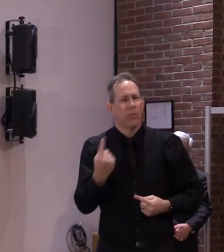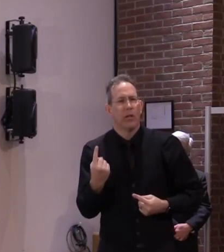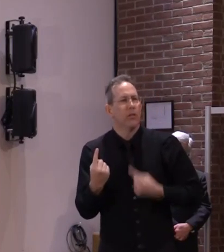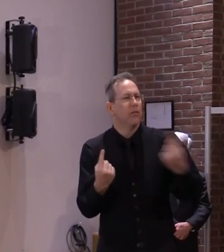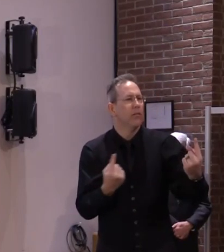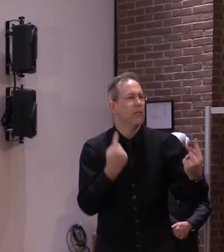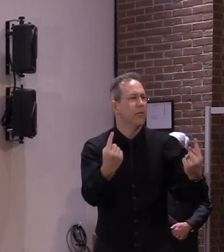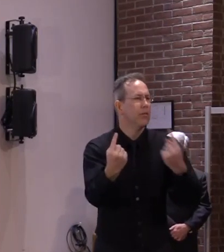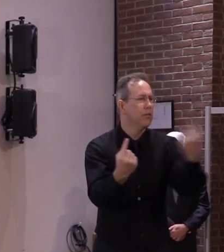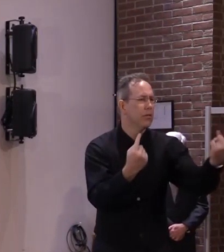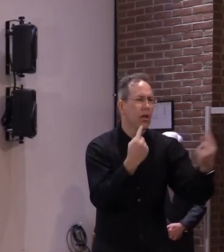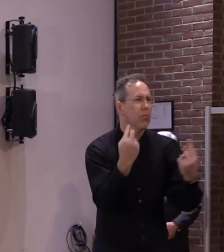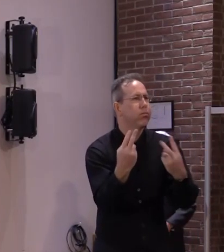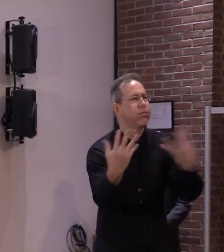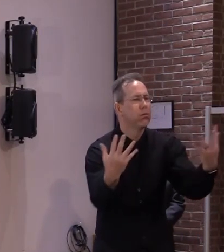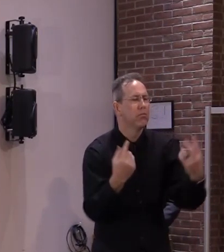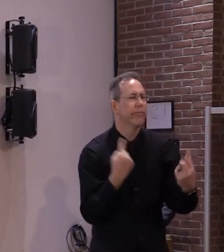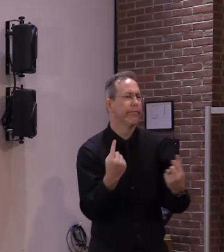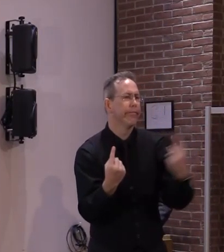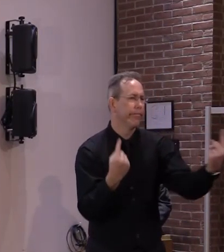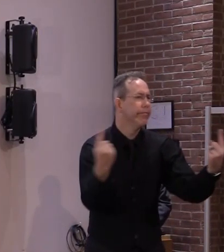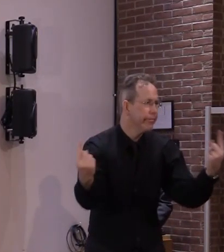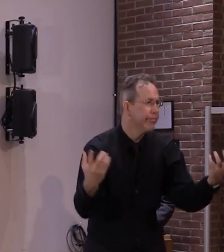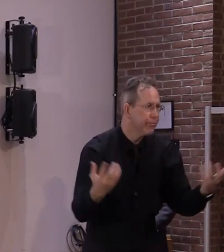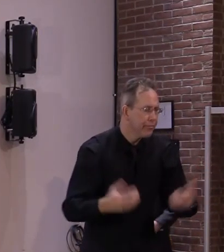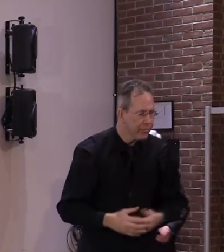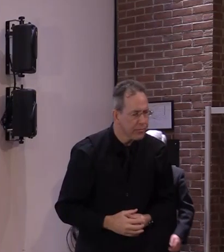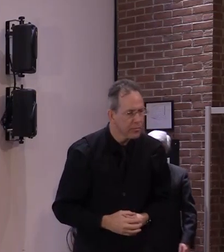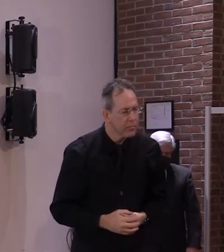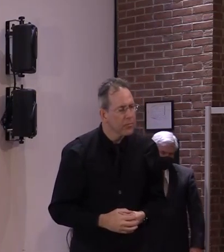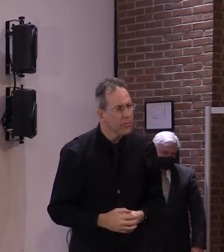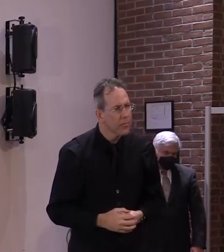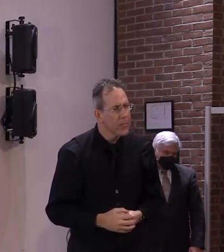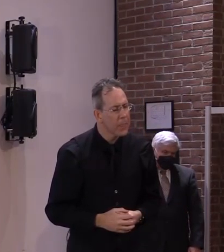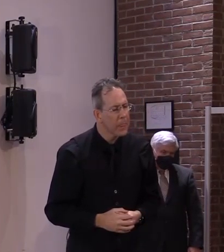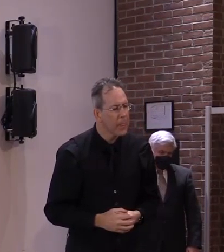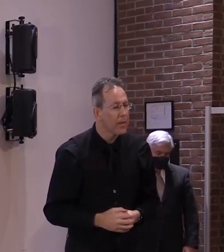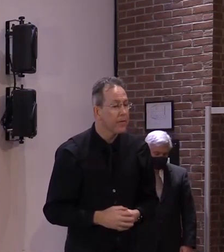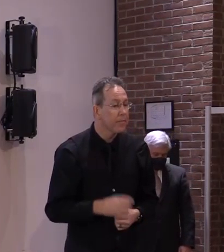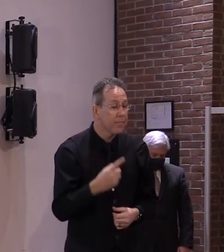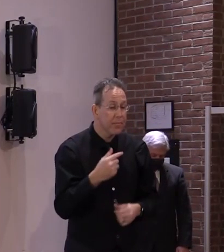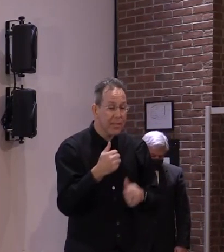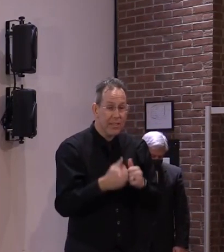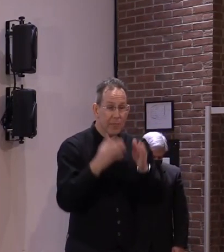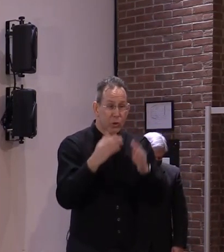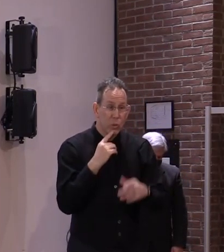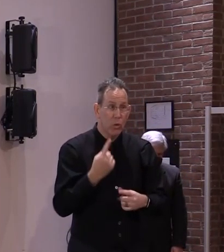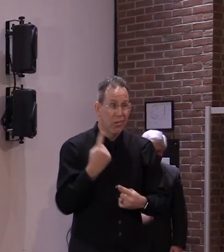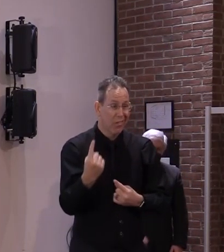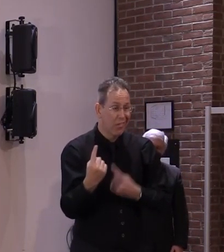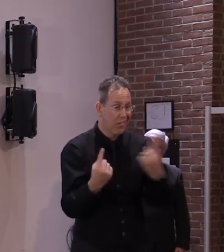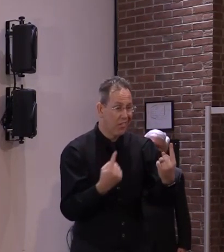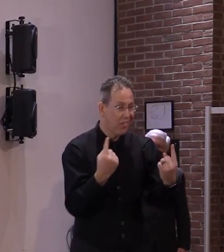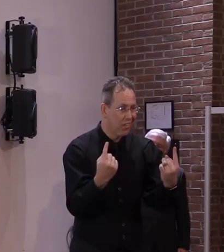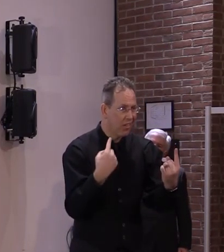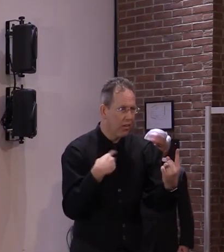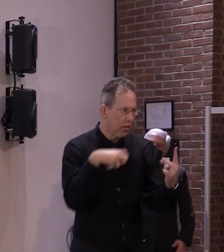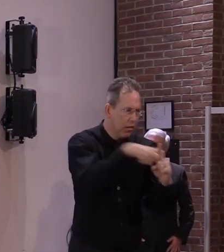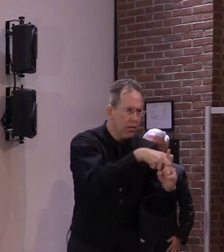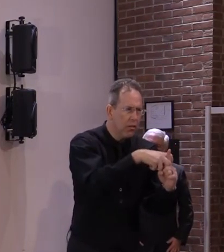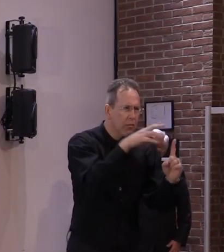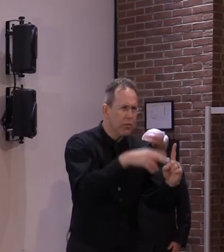each case has an average of 3.3 contacts for our contact tracing team to interview.